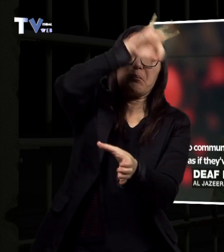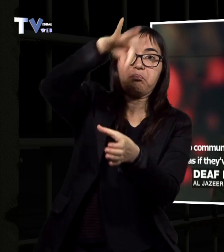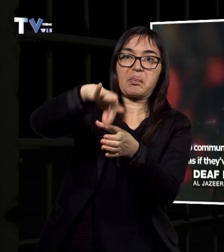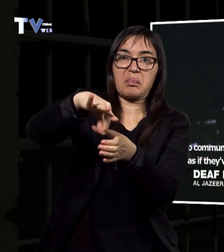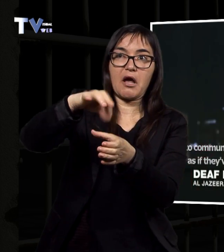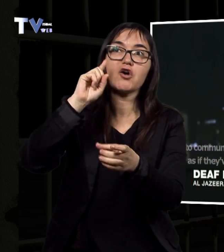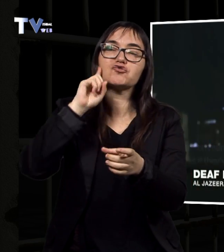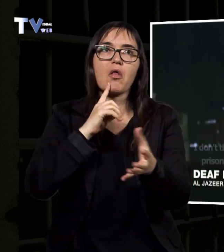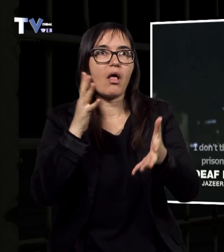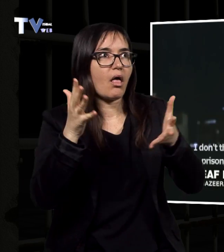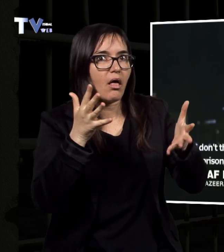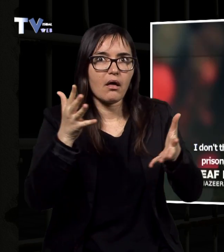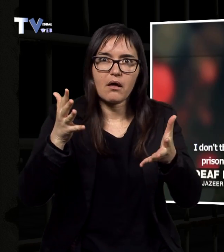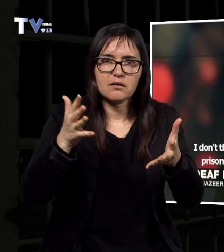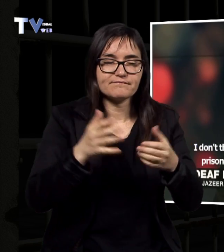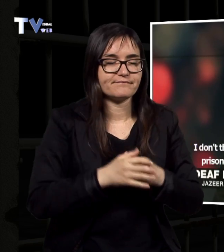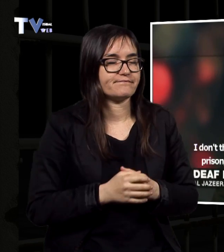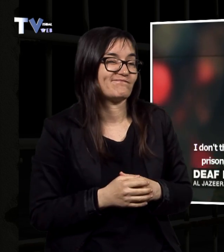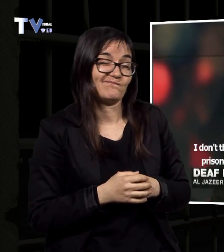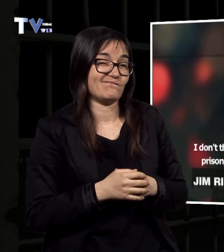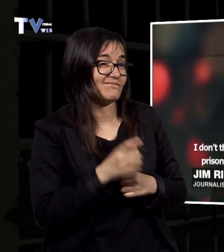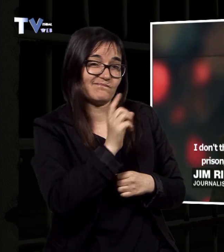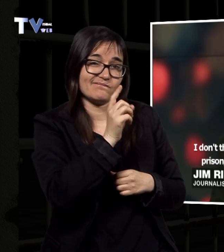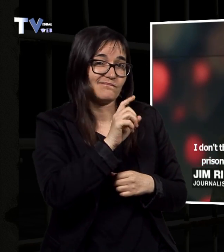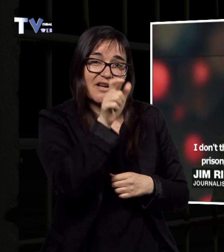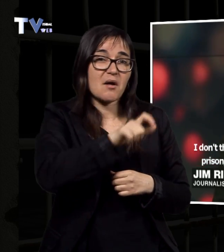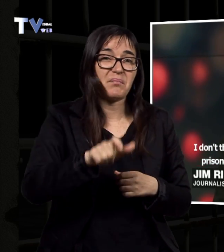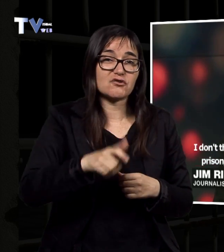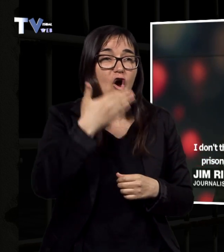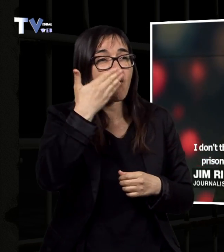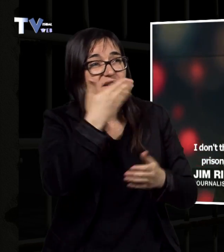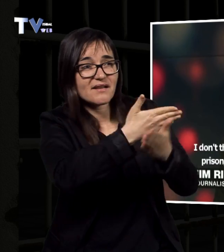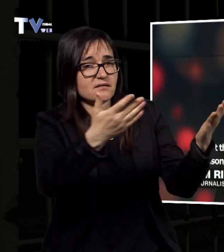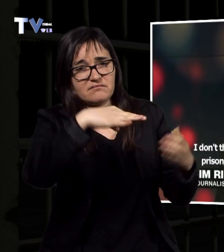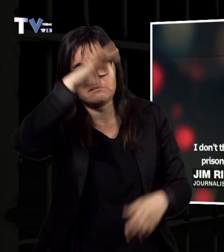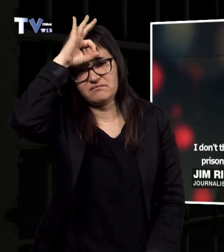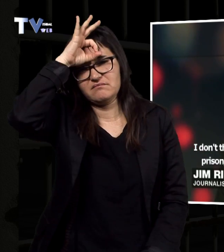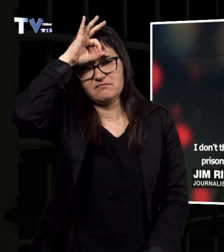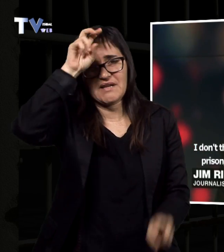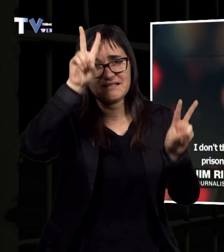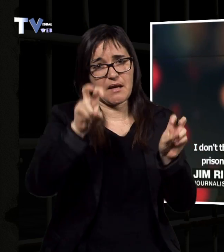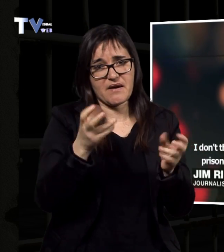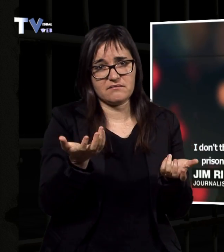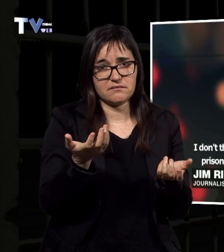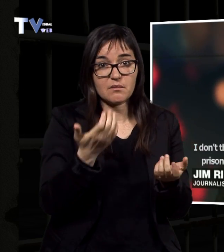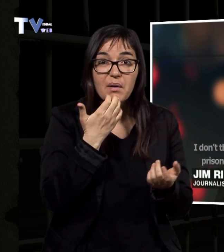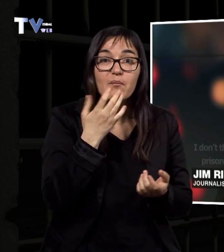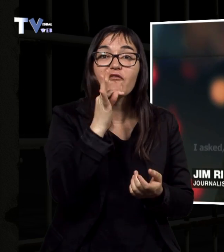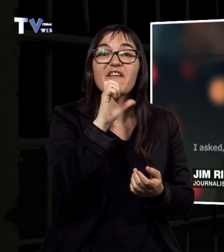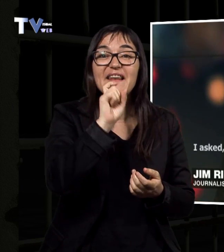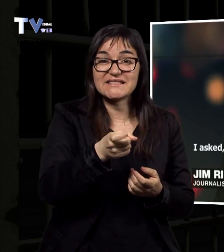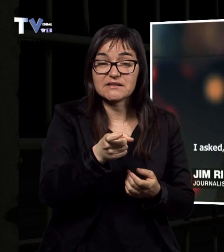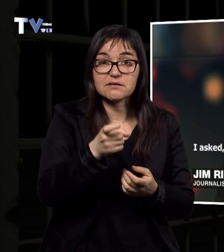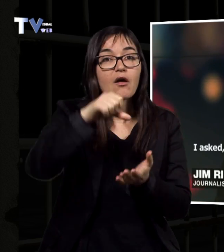world with an alien language. Oh, I don't think anybody has a clue. When Felix is in Florida prison, so